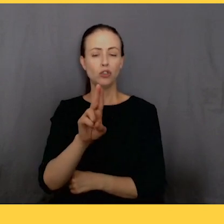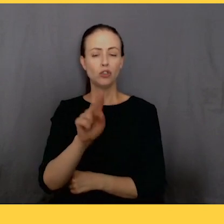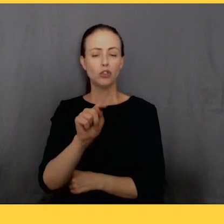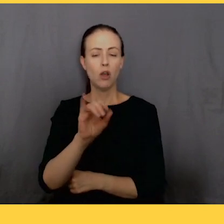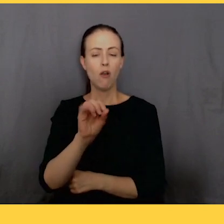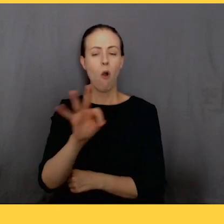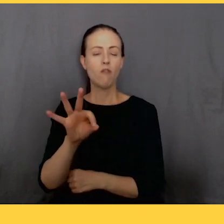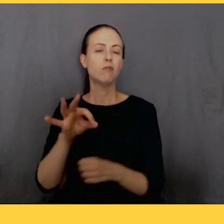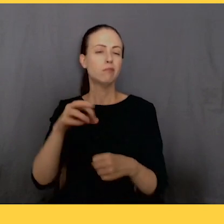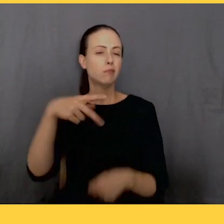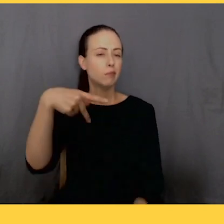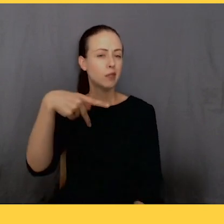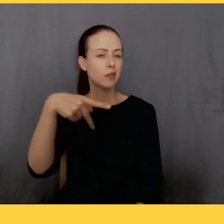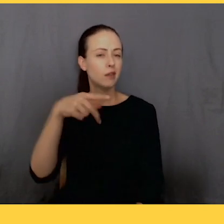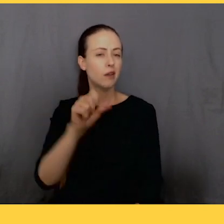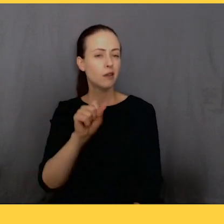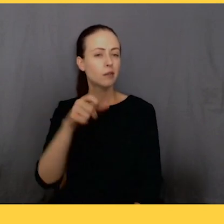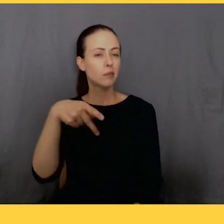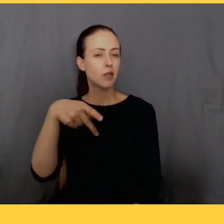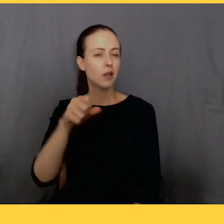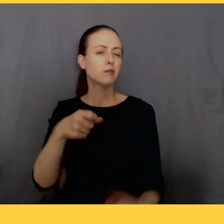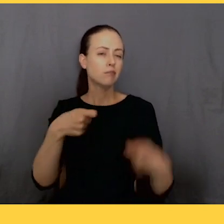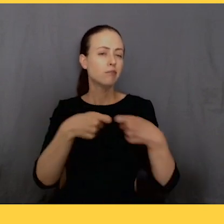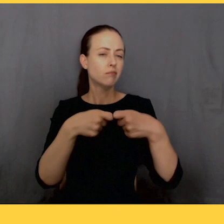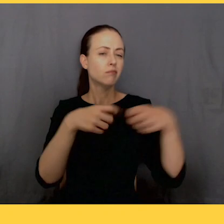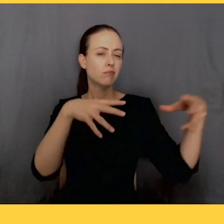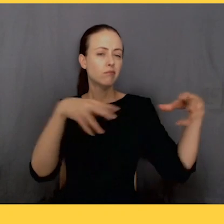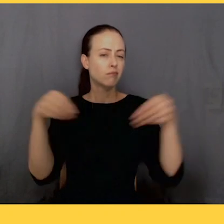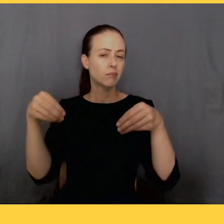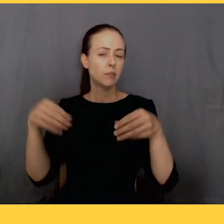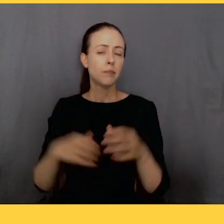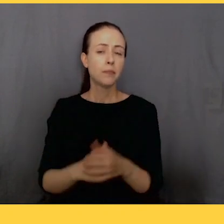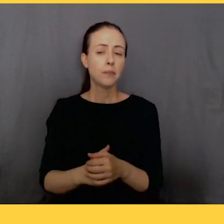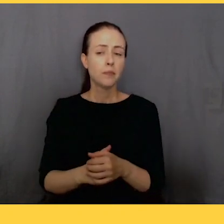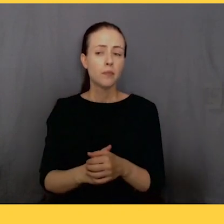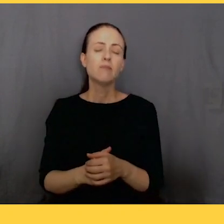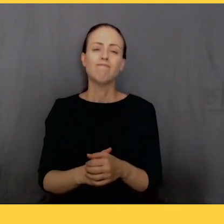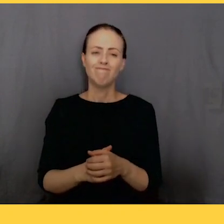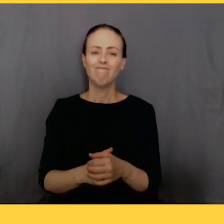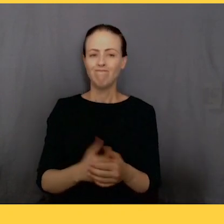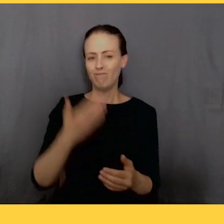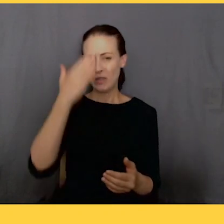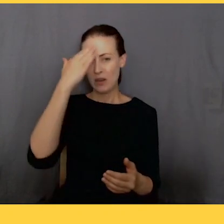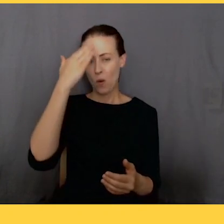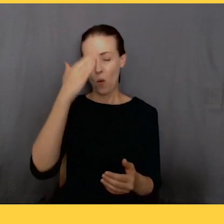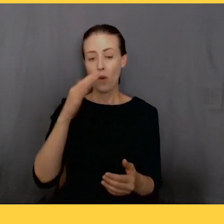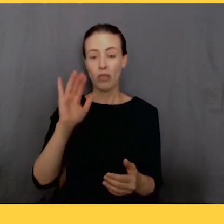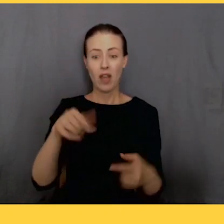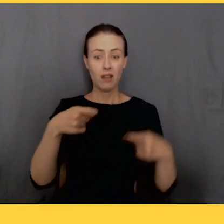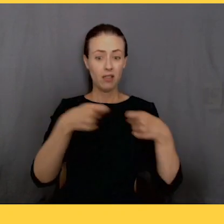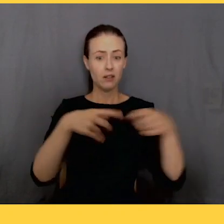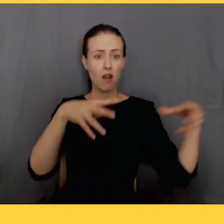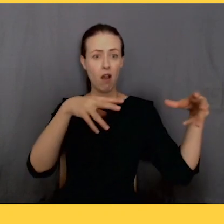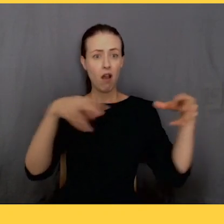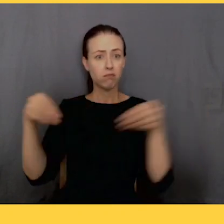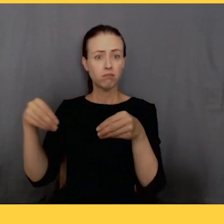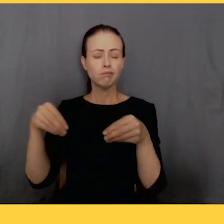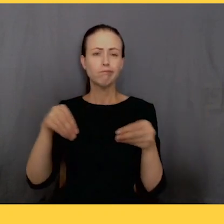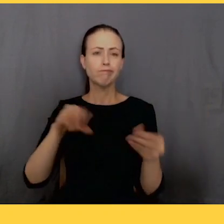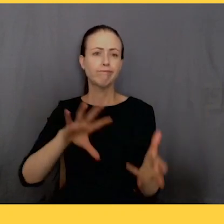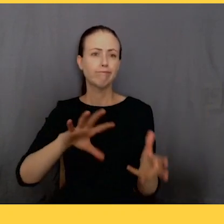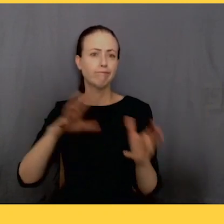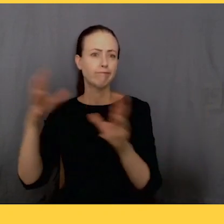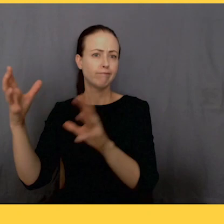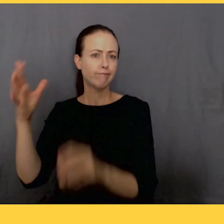of a PSPS event to you and our customers, and we absolutely do not take lightly any decision to